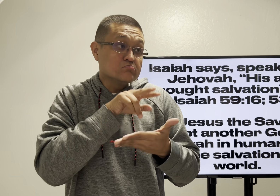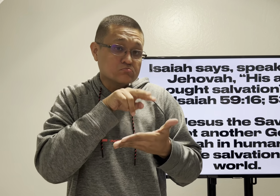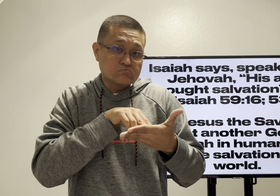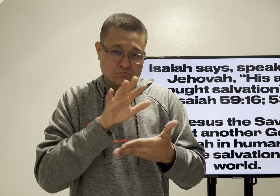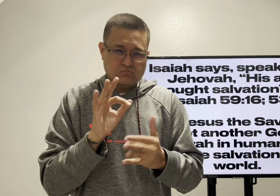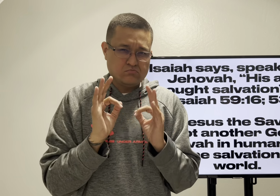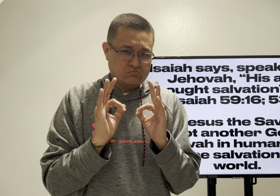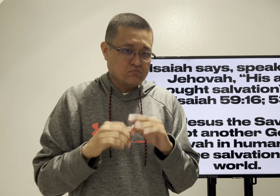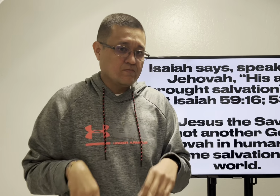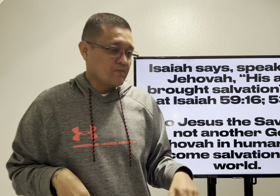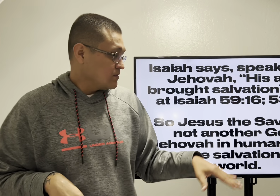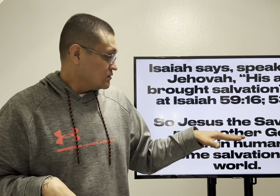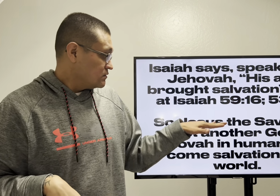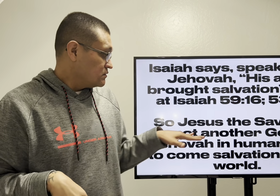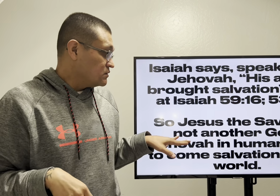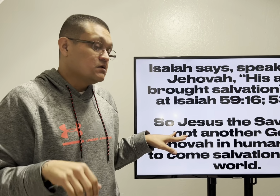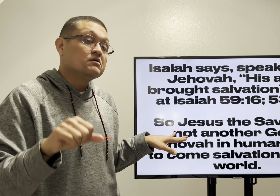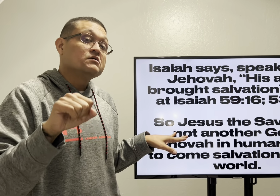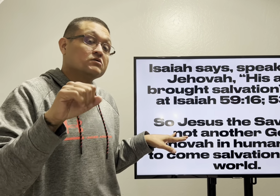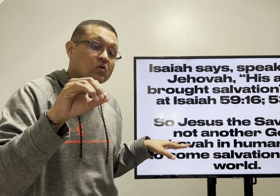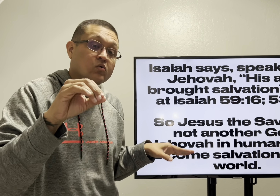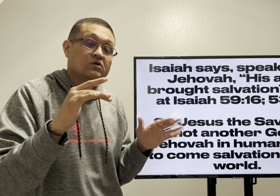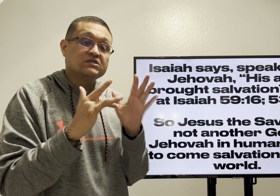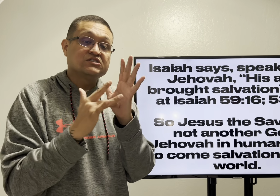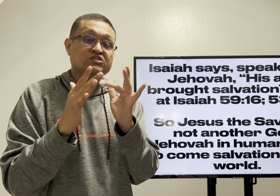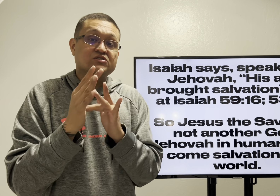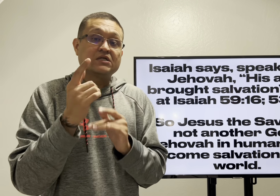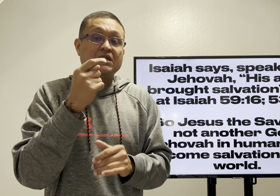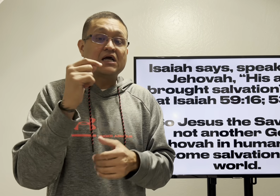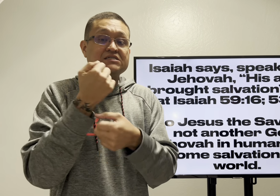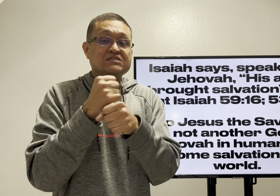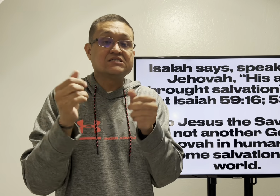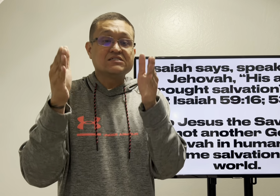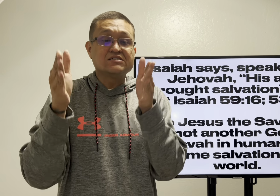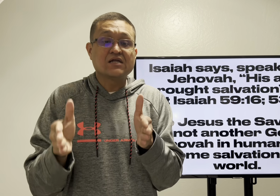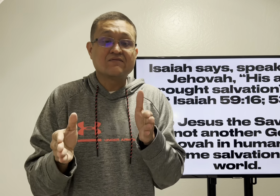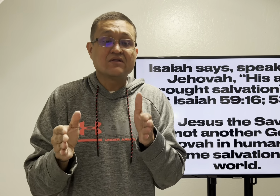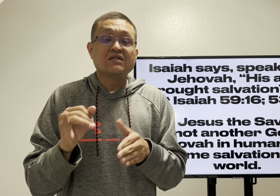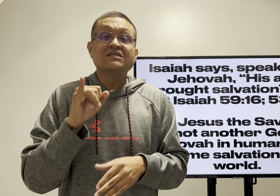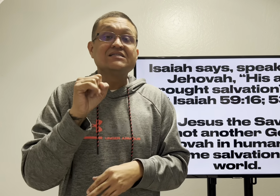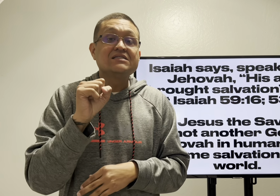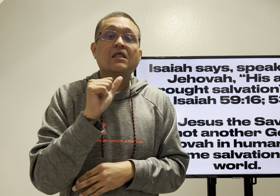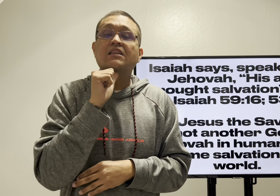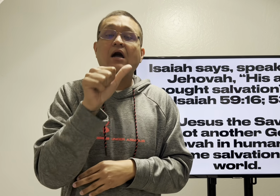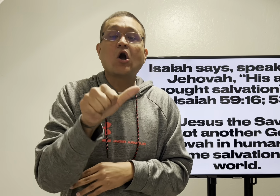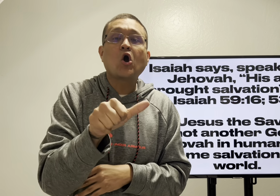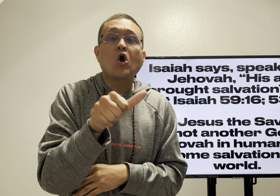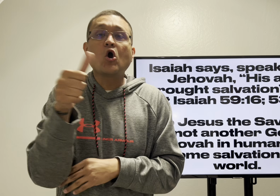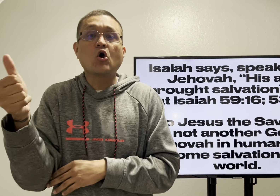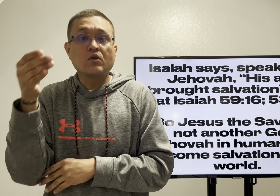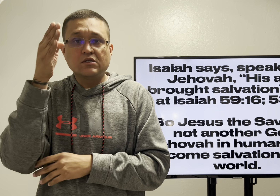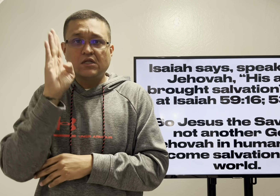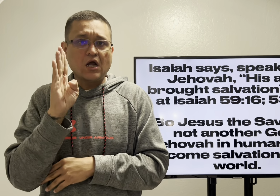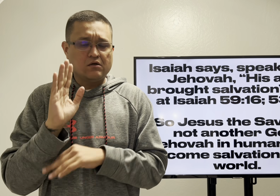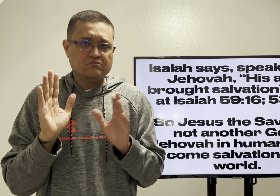this is a little bit of homework for you to study, okay? So Jesus, the Savior, is not another God.